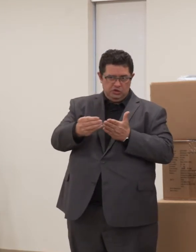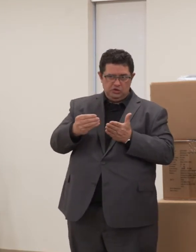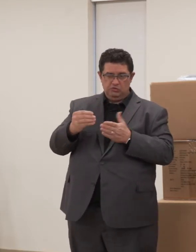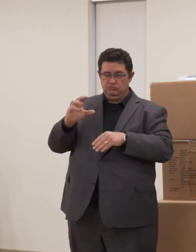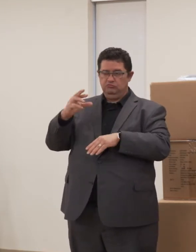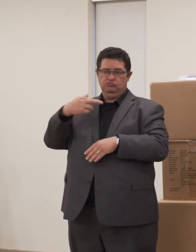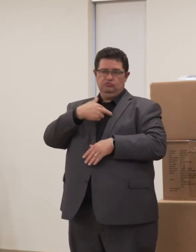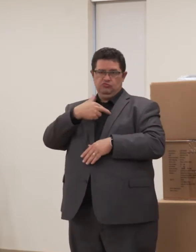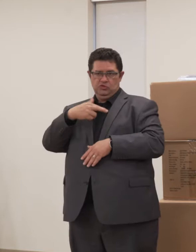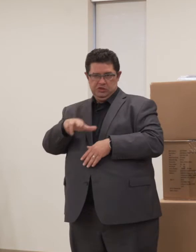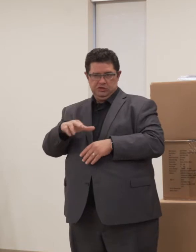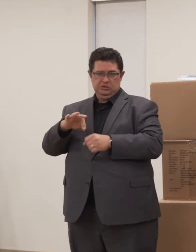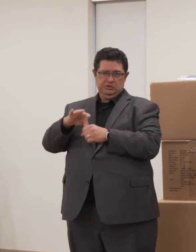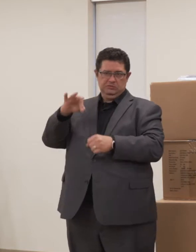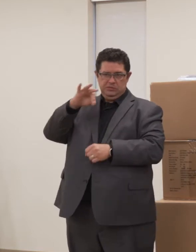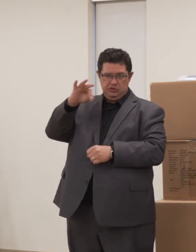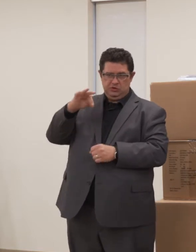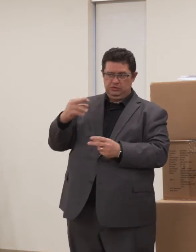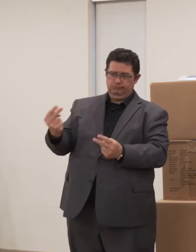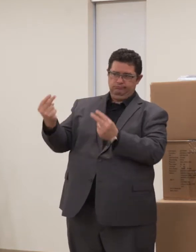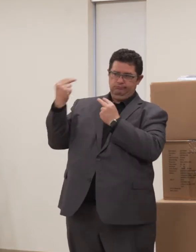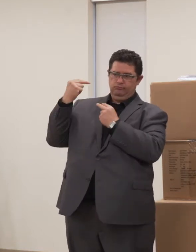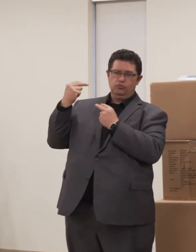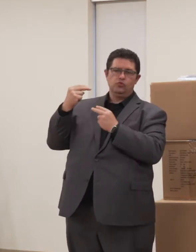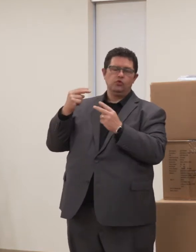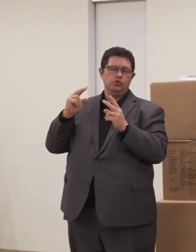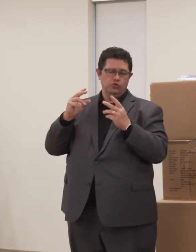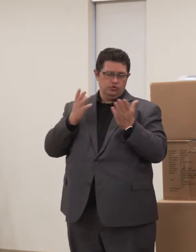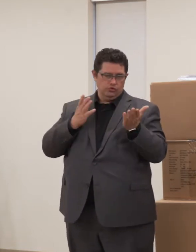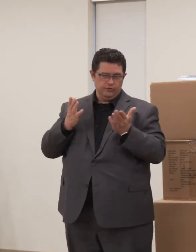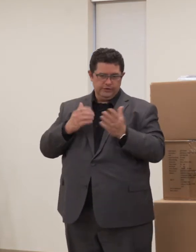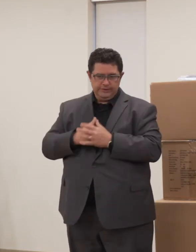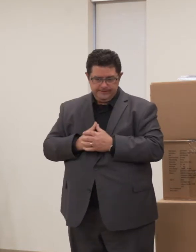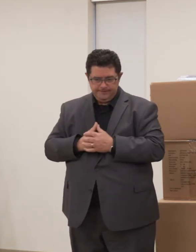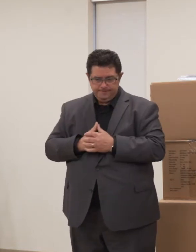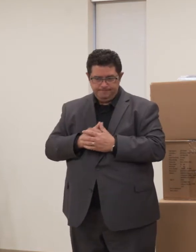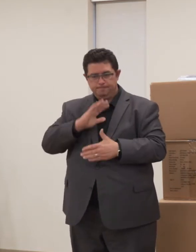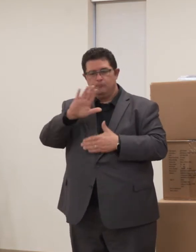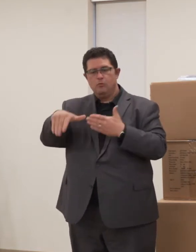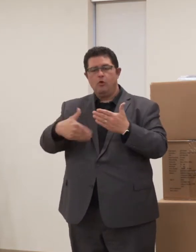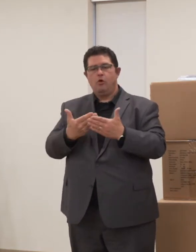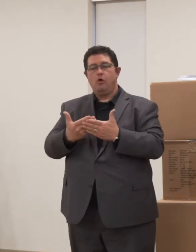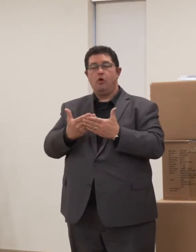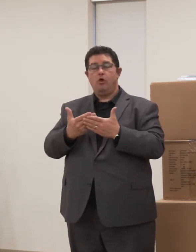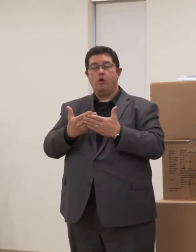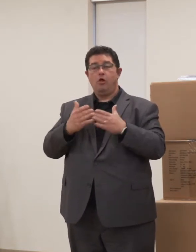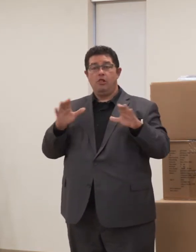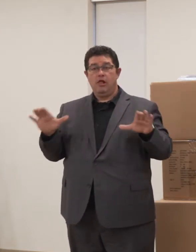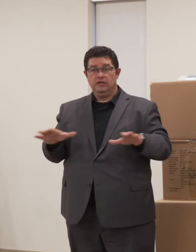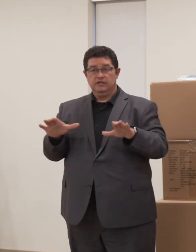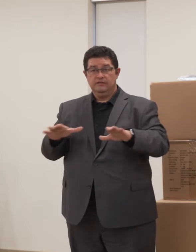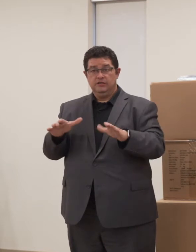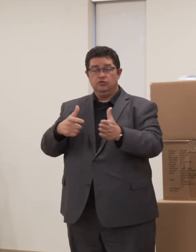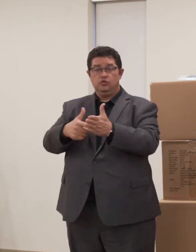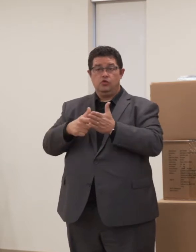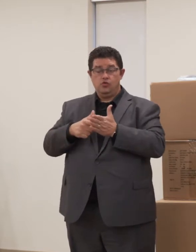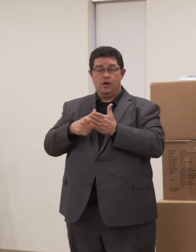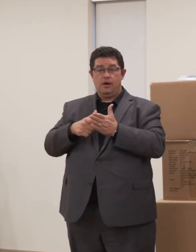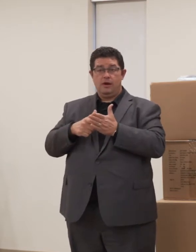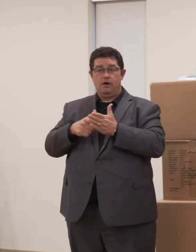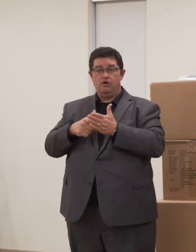religious, spiritual, and memorial services. However, all activities will always require compliance with